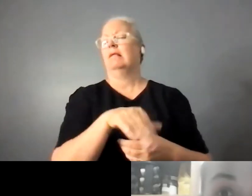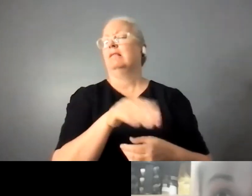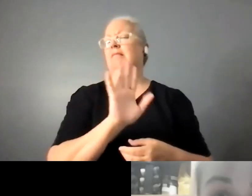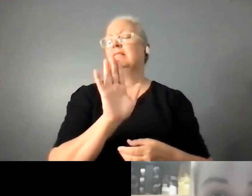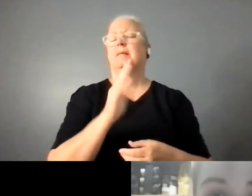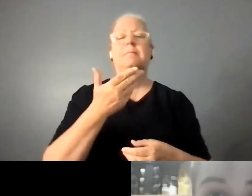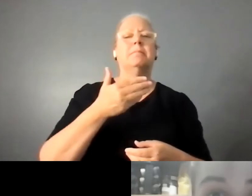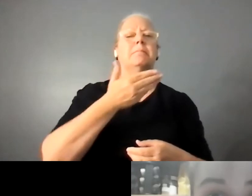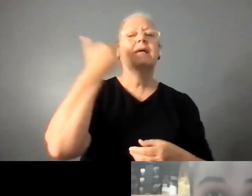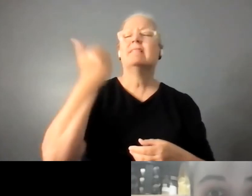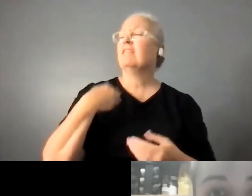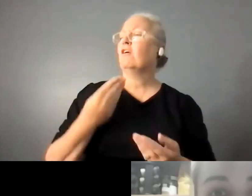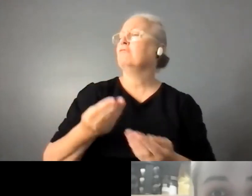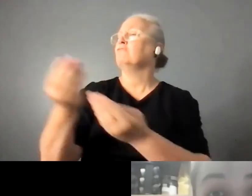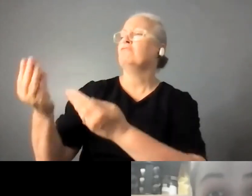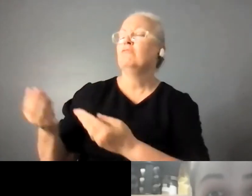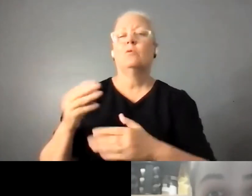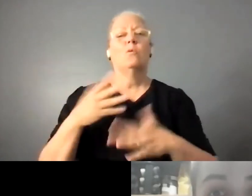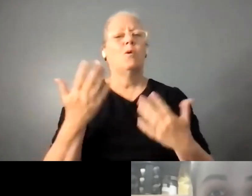adequate aids. Also,